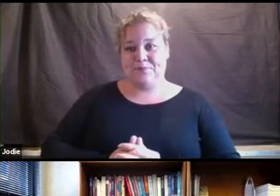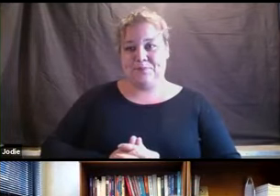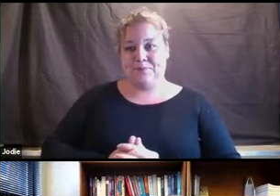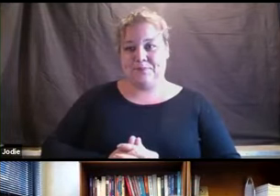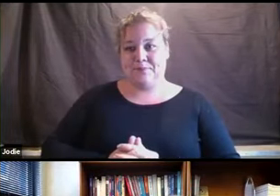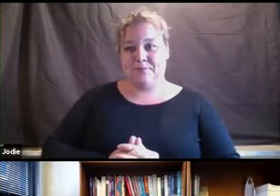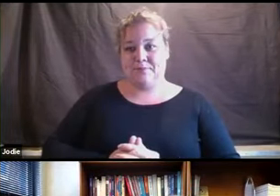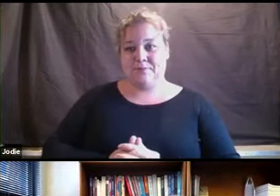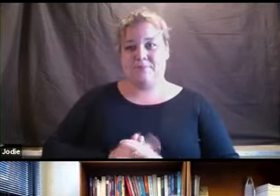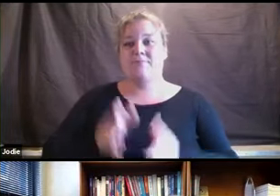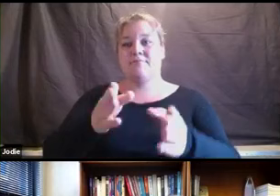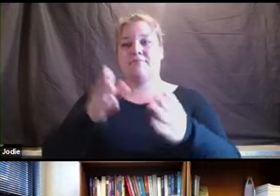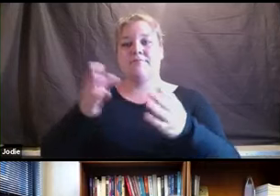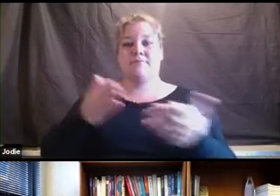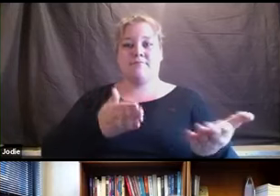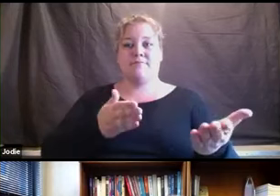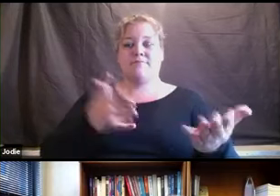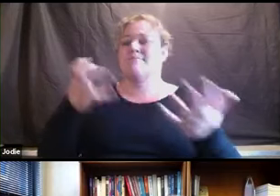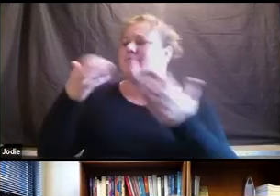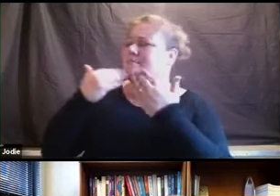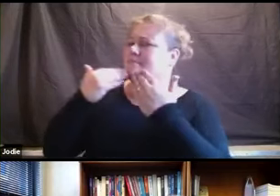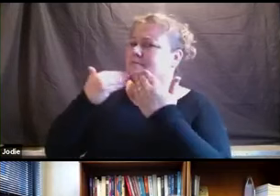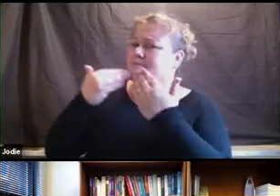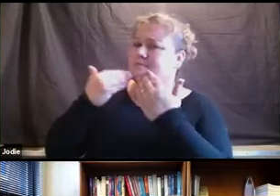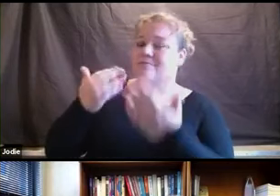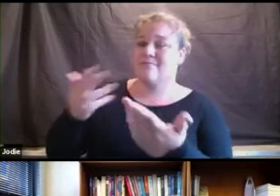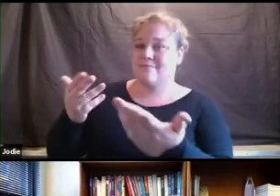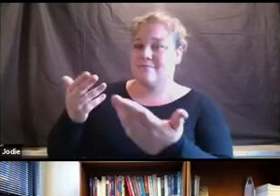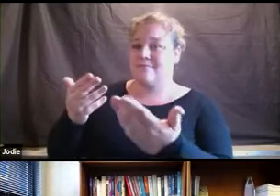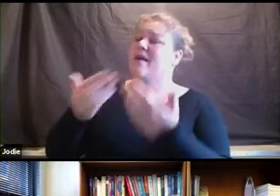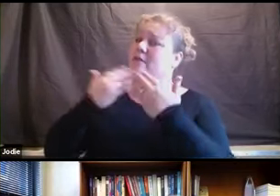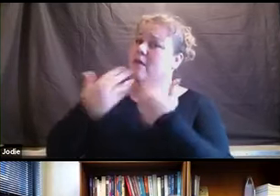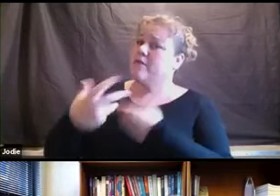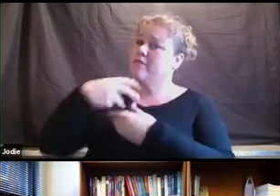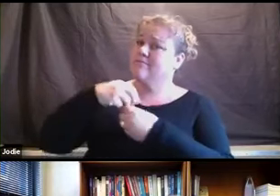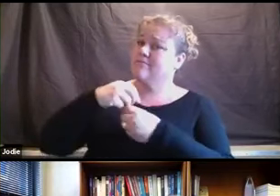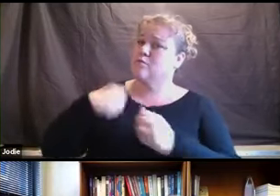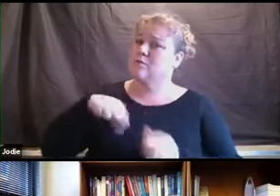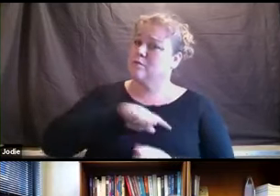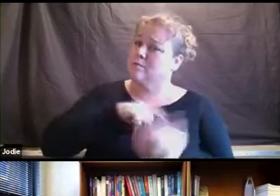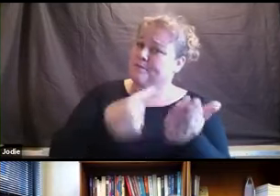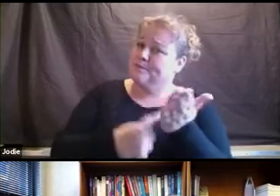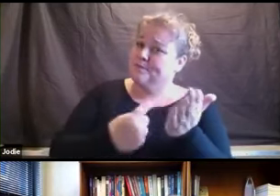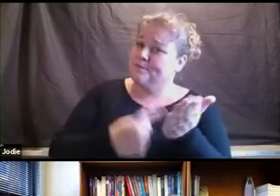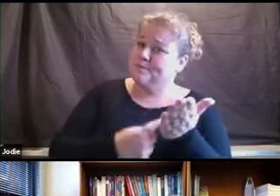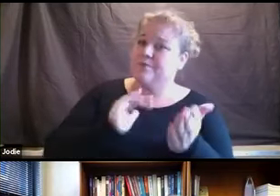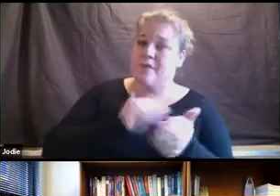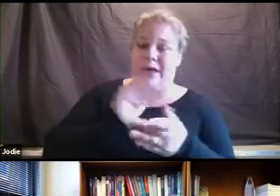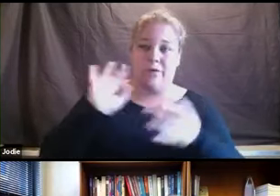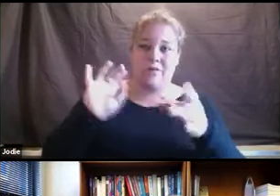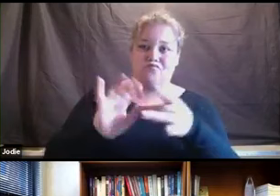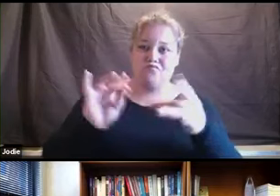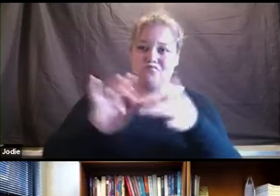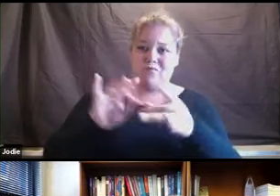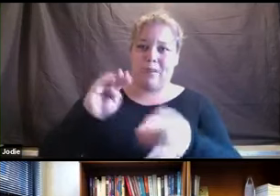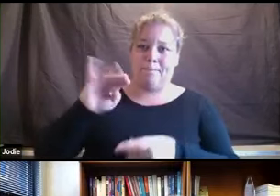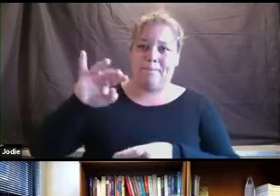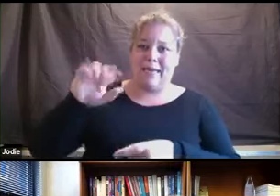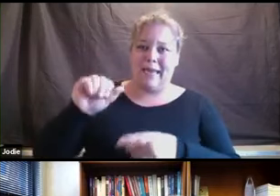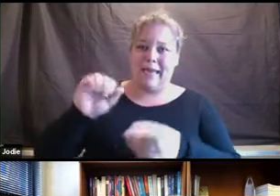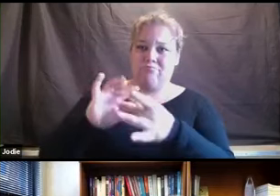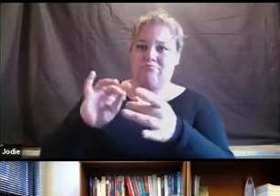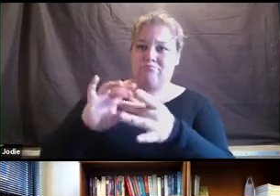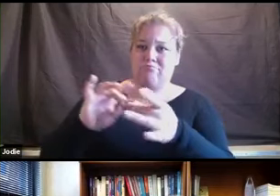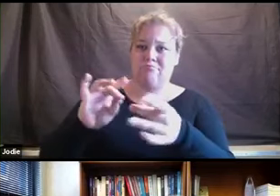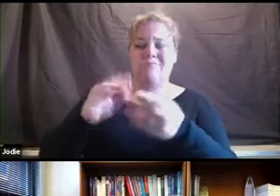Well, I just want to say thank you to the both of you for being here today on this media briefing to share with the